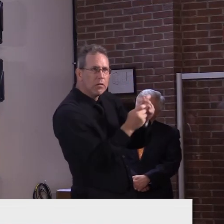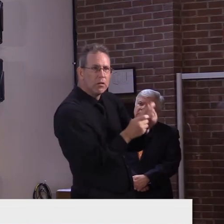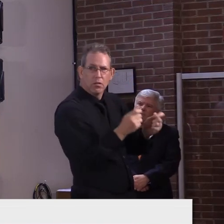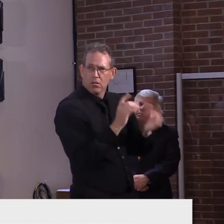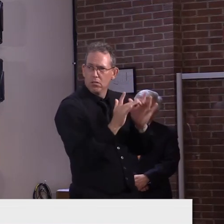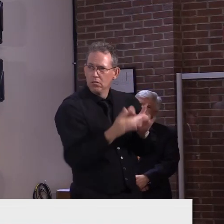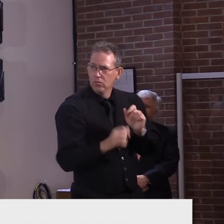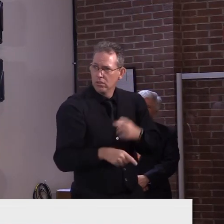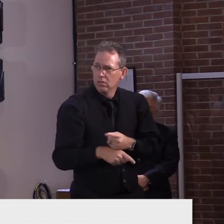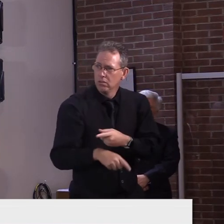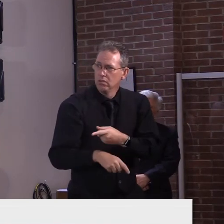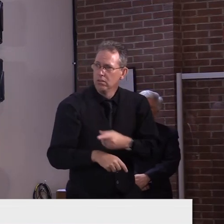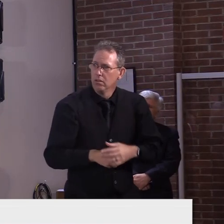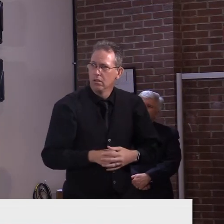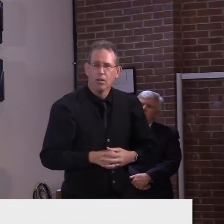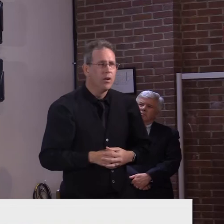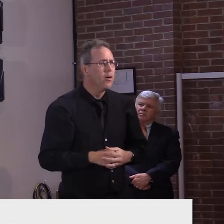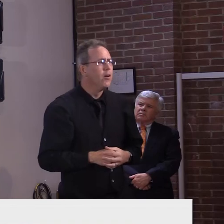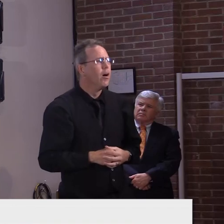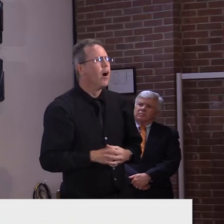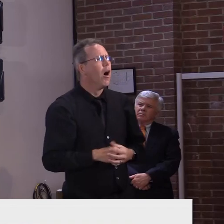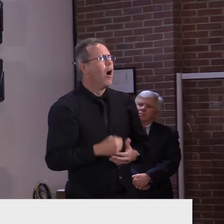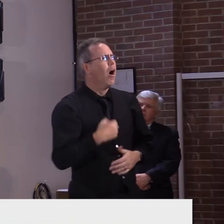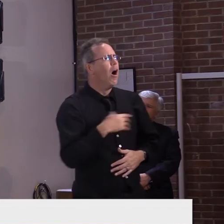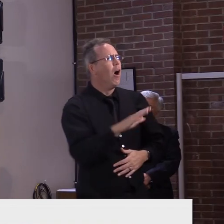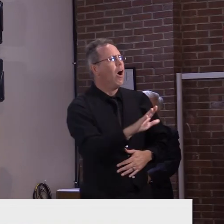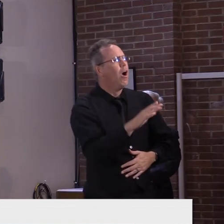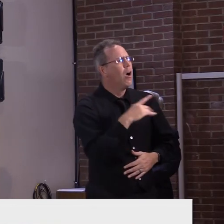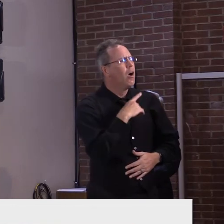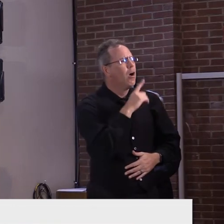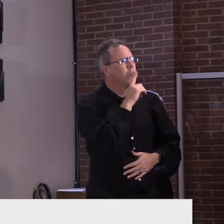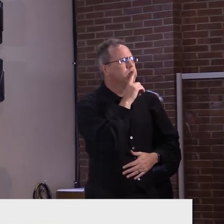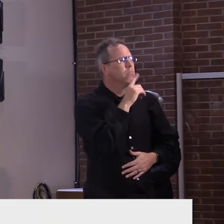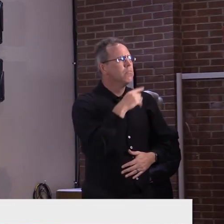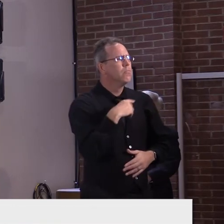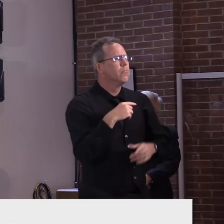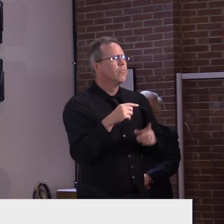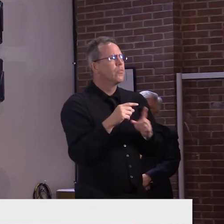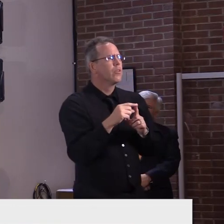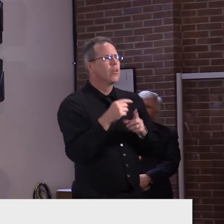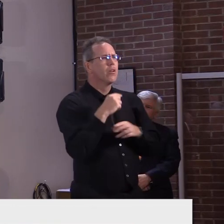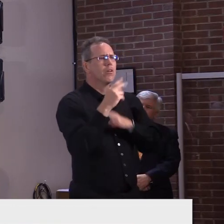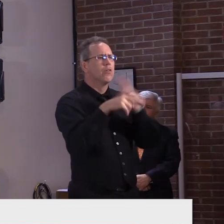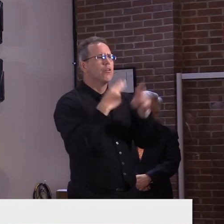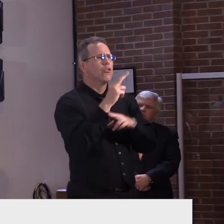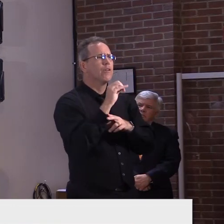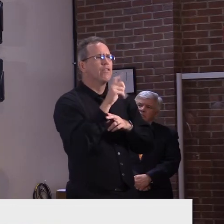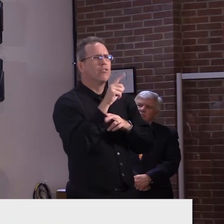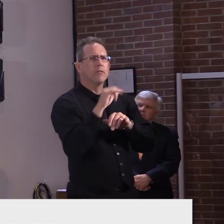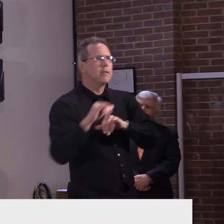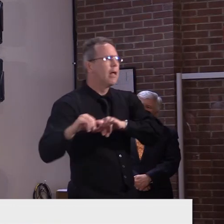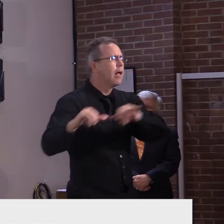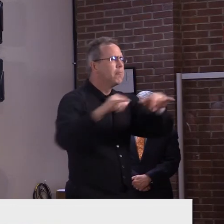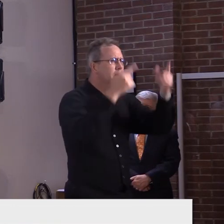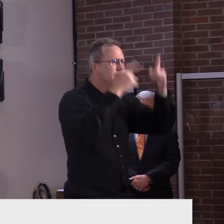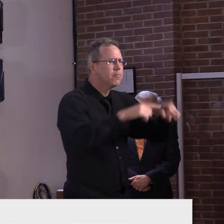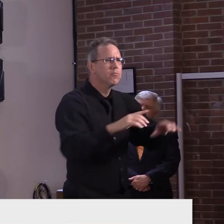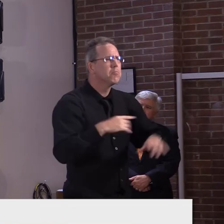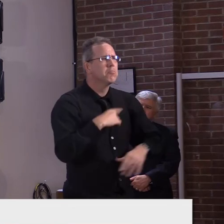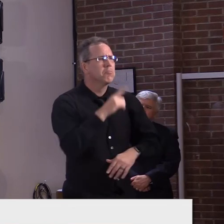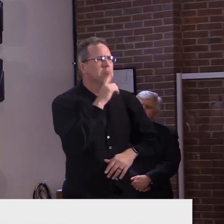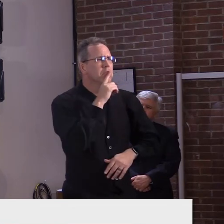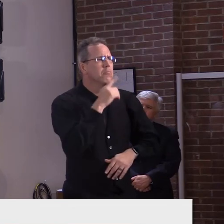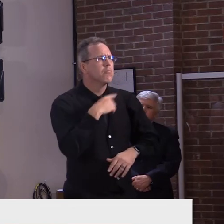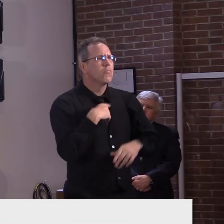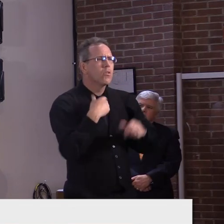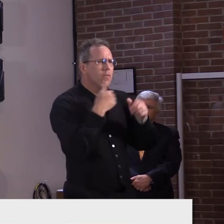Yeah, so I never said the word universal, but besides that, we'll take a good look at what we have on that